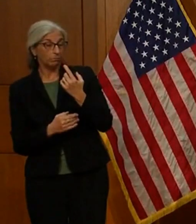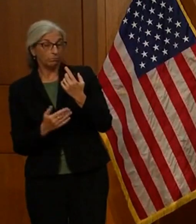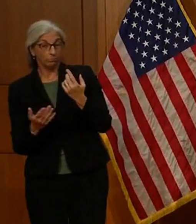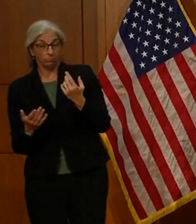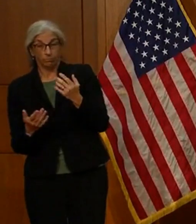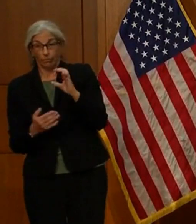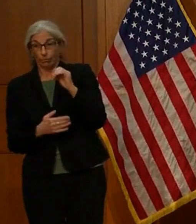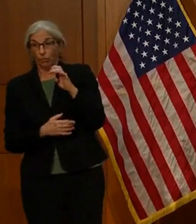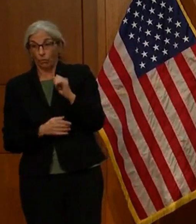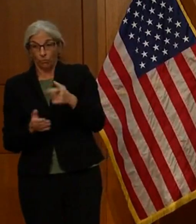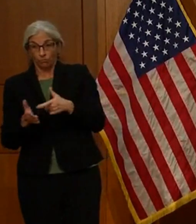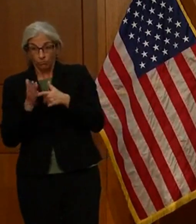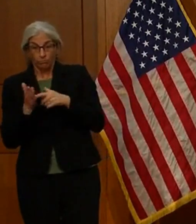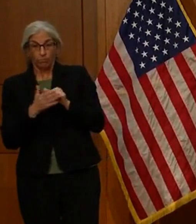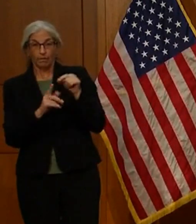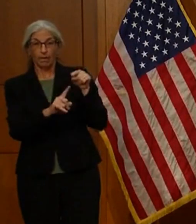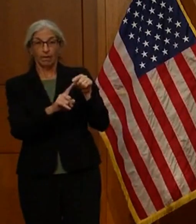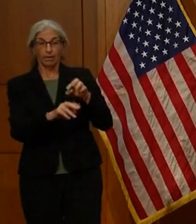information that is not